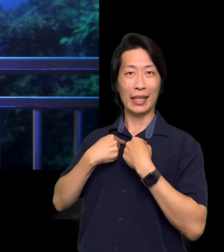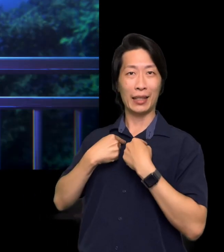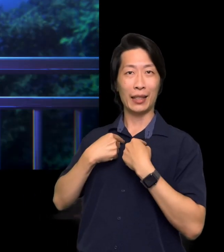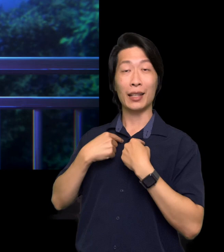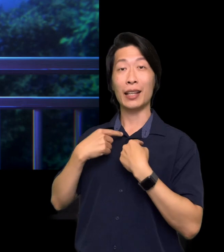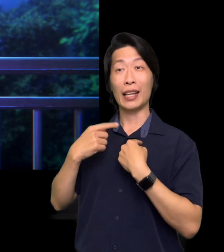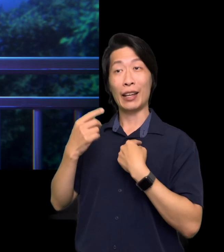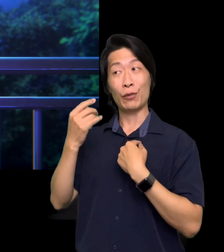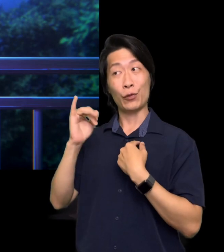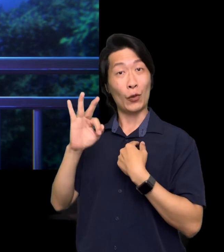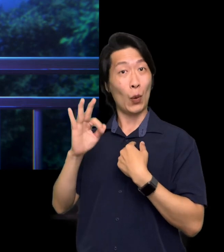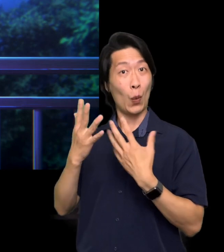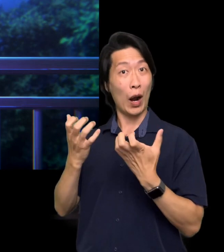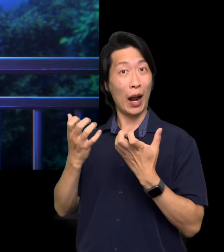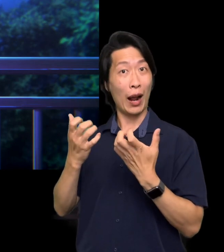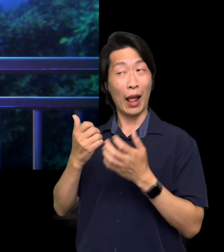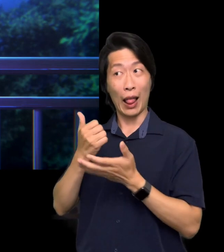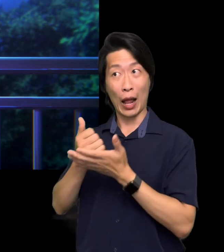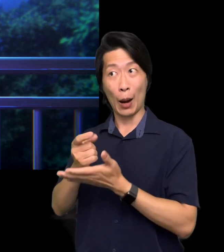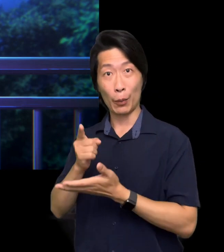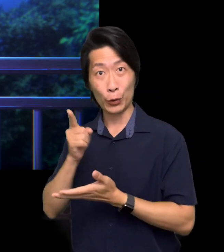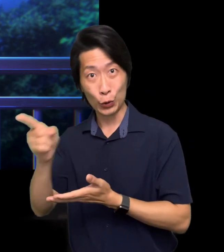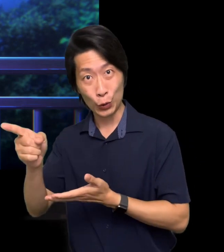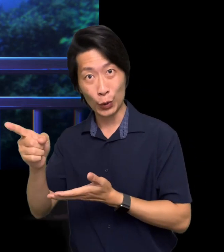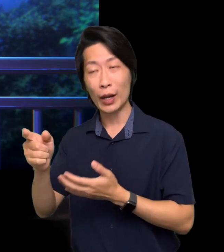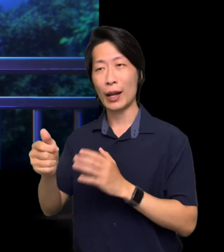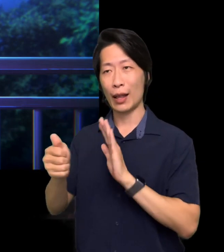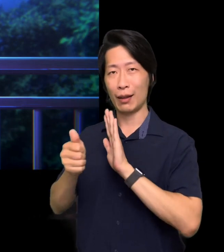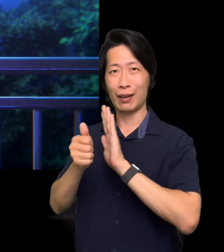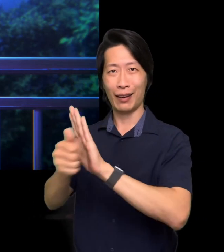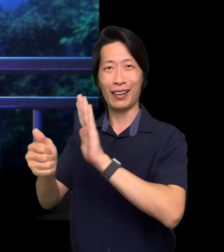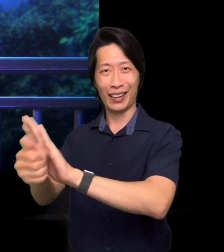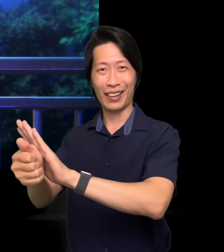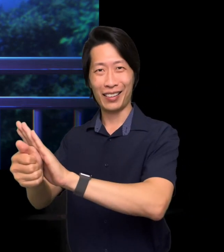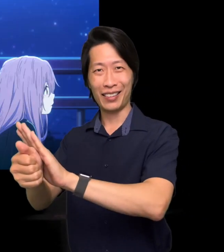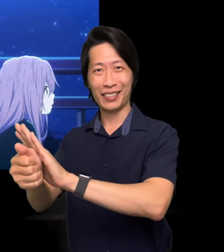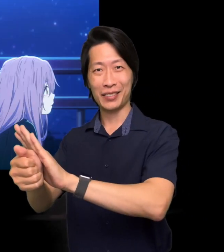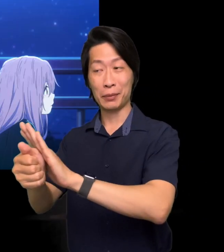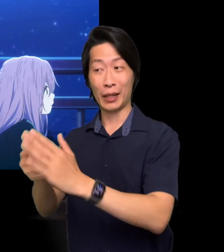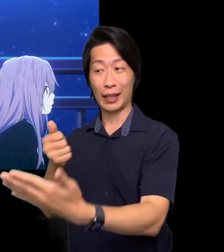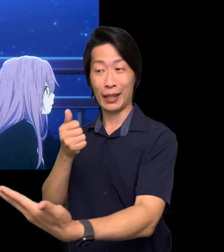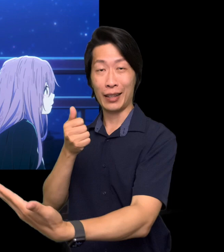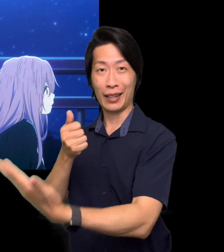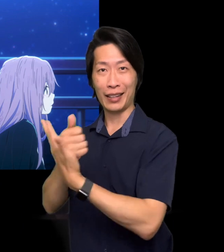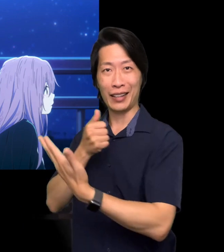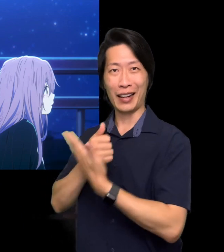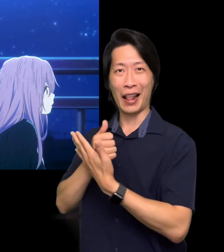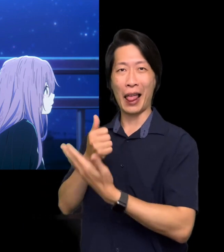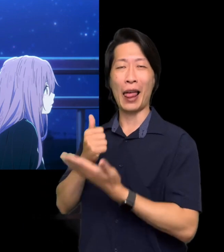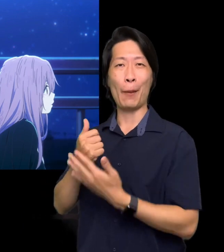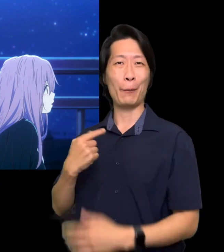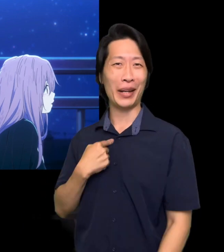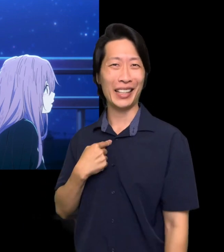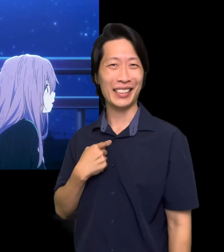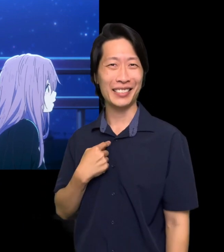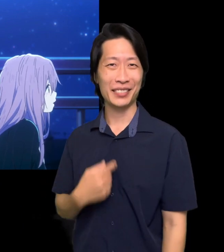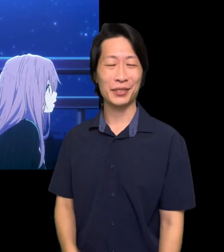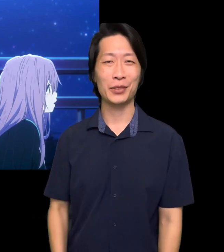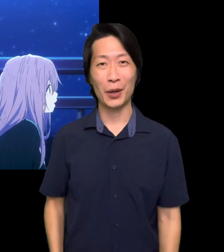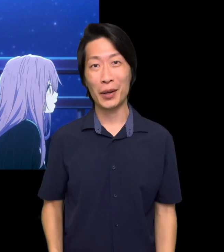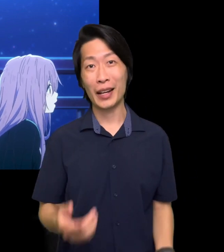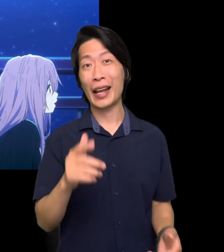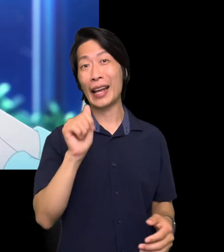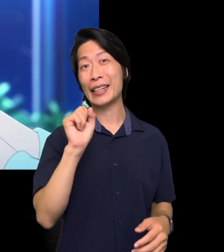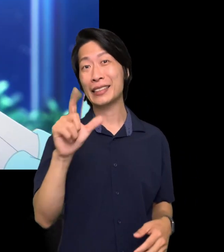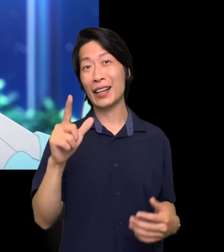tasukete kureru, you're helping me. And if you're tasukete ageru, your hand goes towards that person. So, the